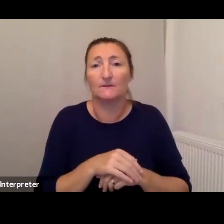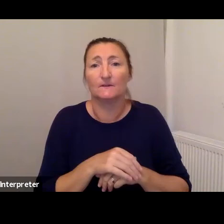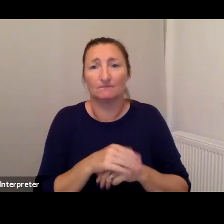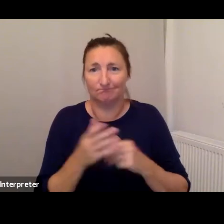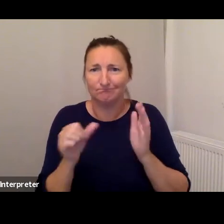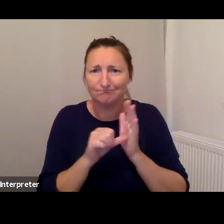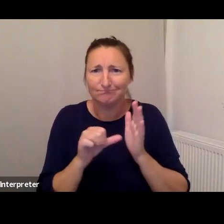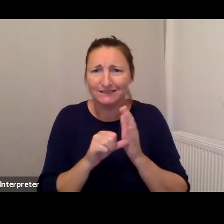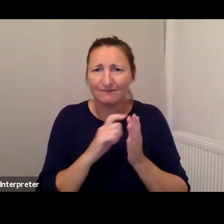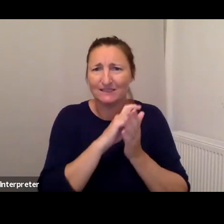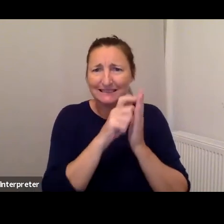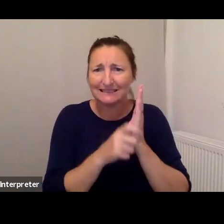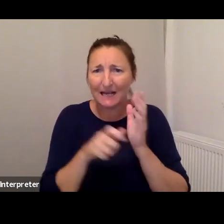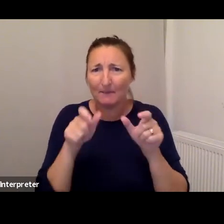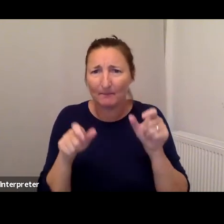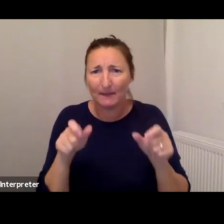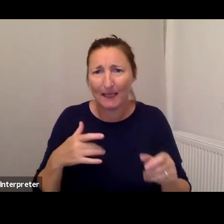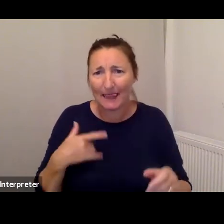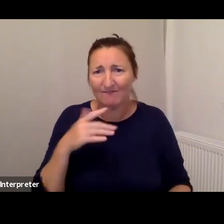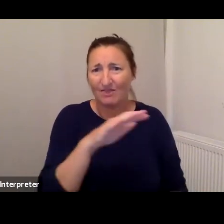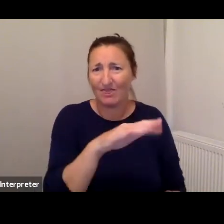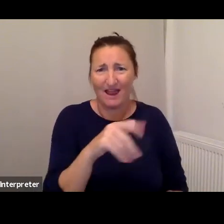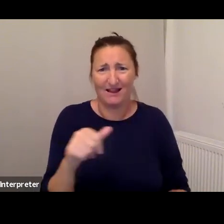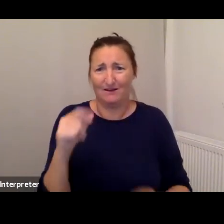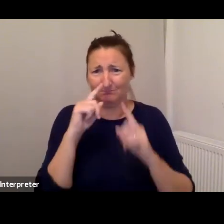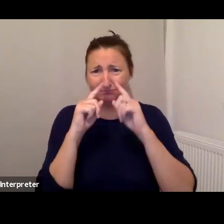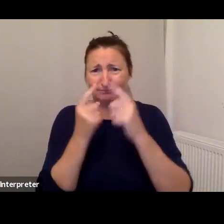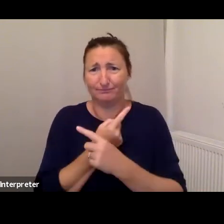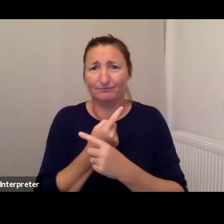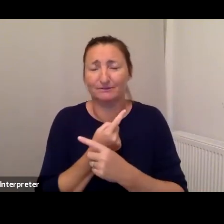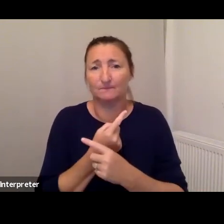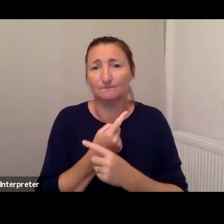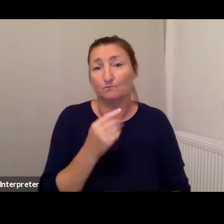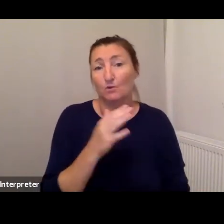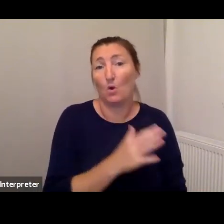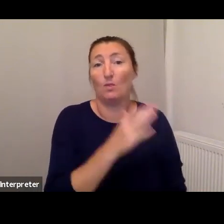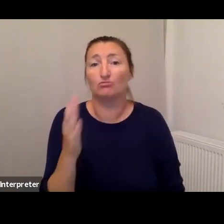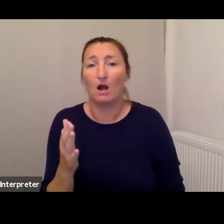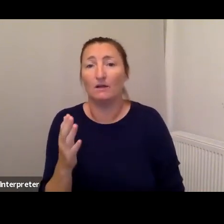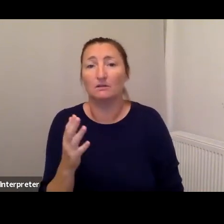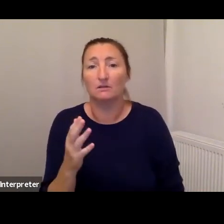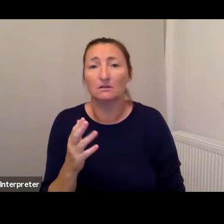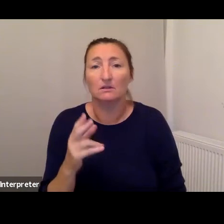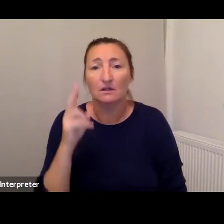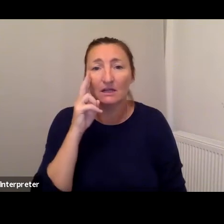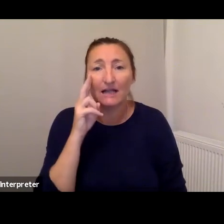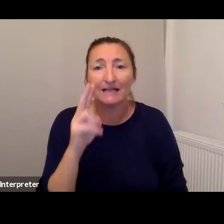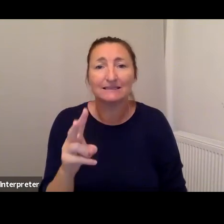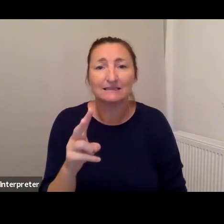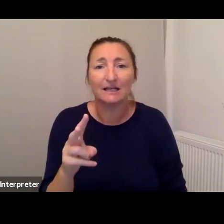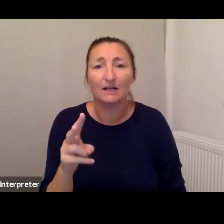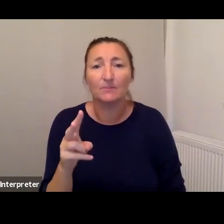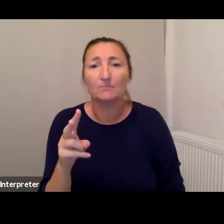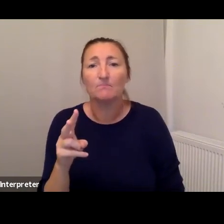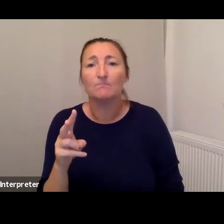disabled groups to continue living in the area. And while on the picture on the right here, through a research project with